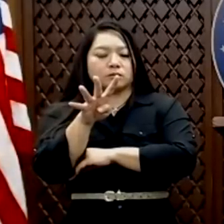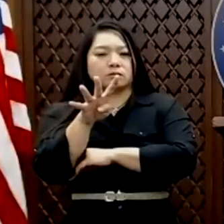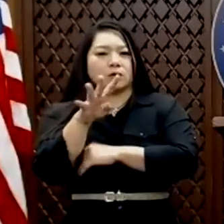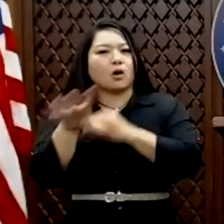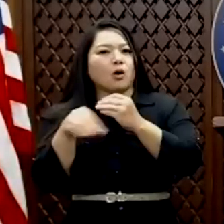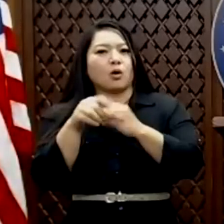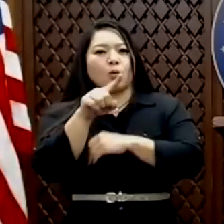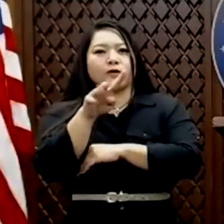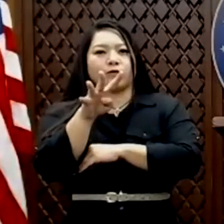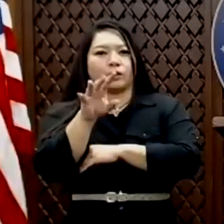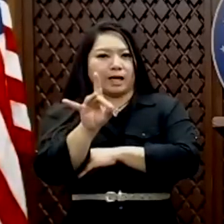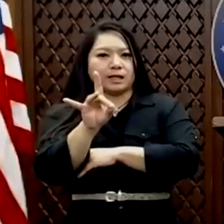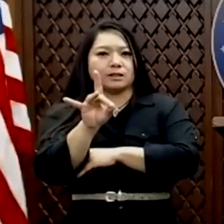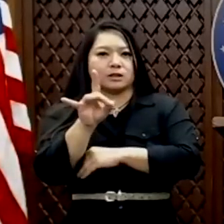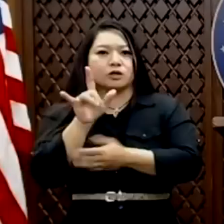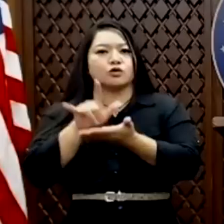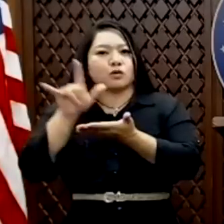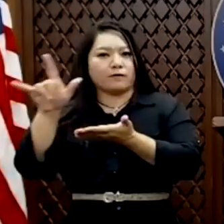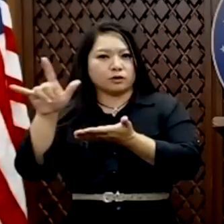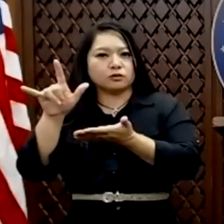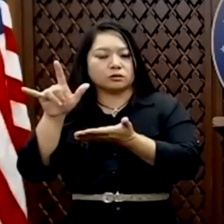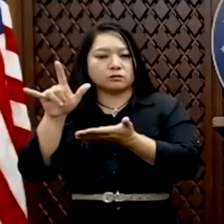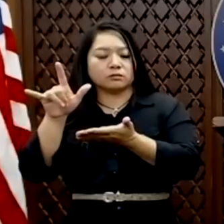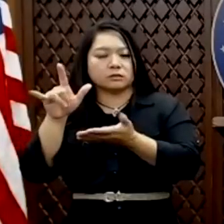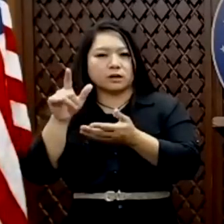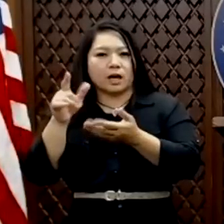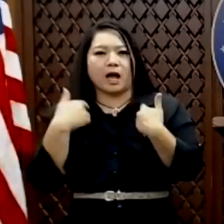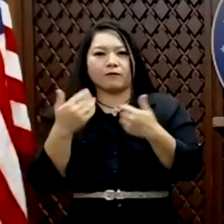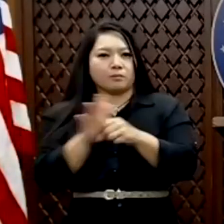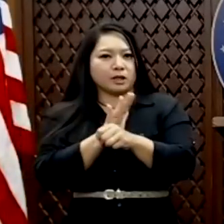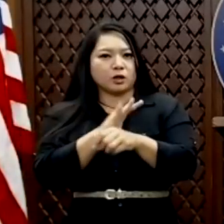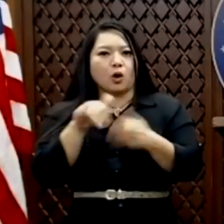of 148 travelers that have completed their quarantine.